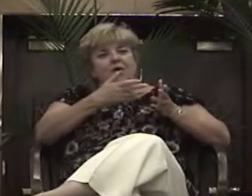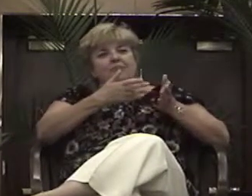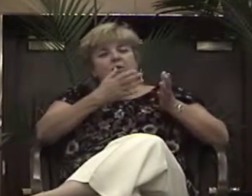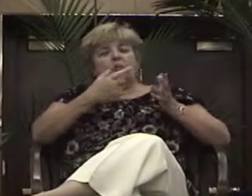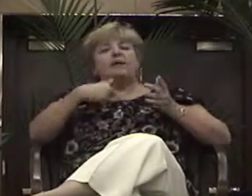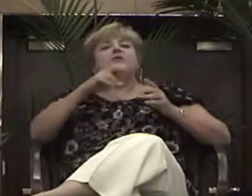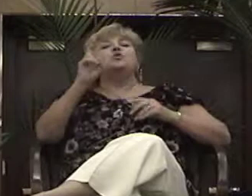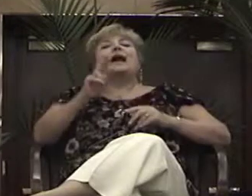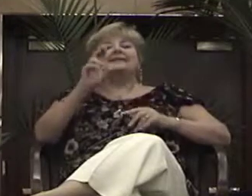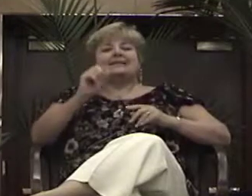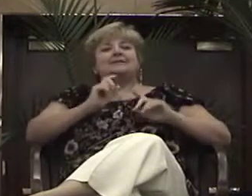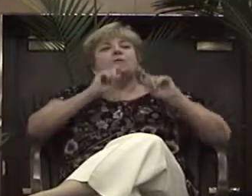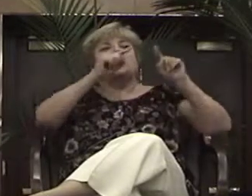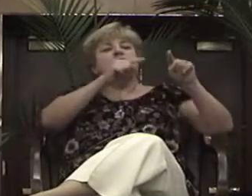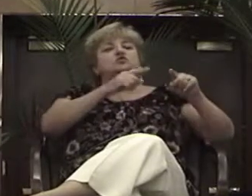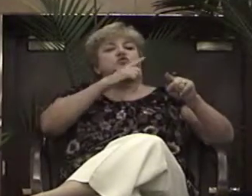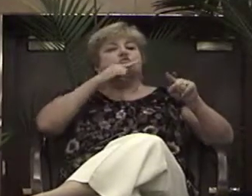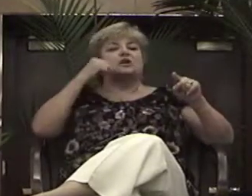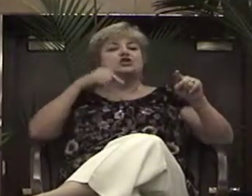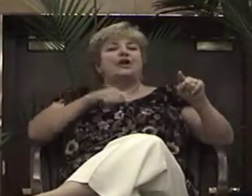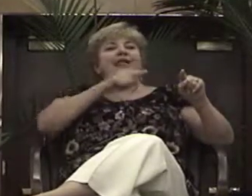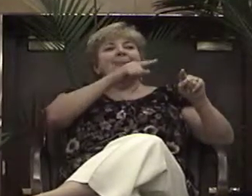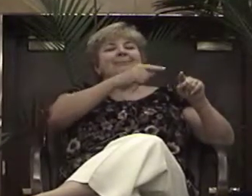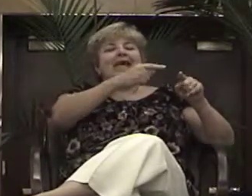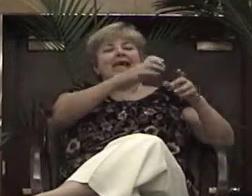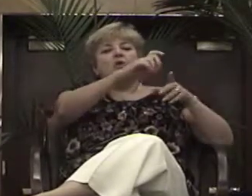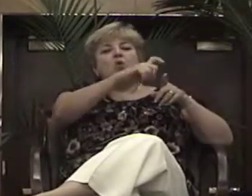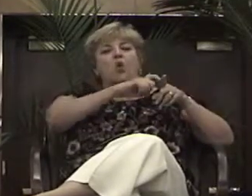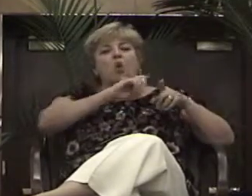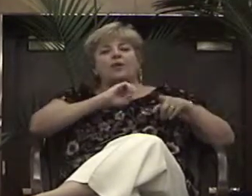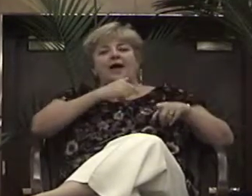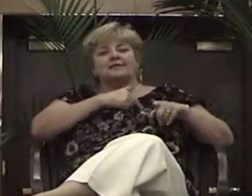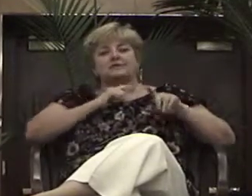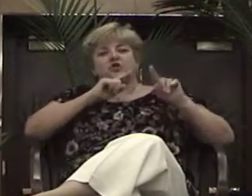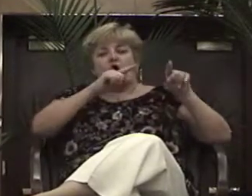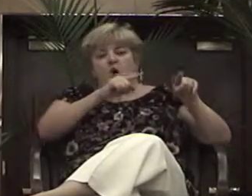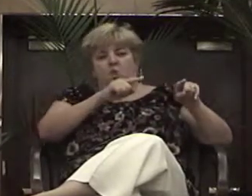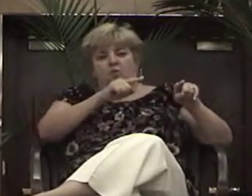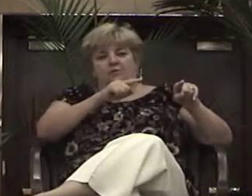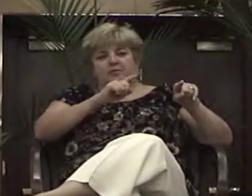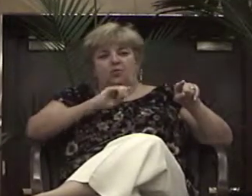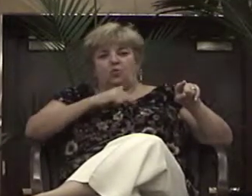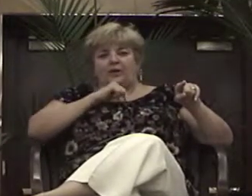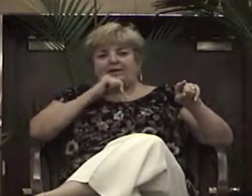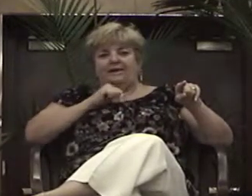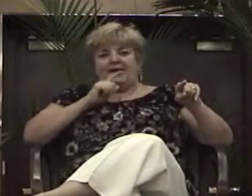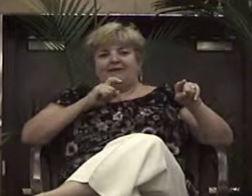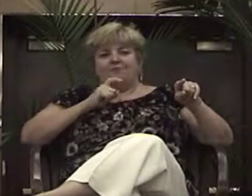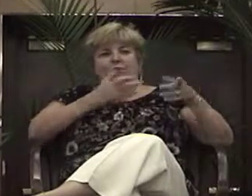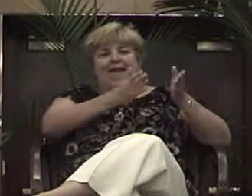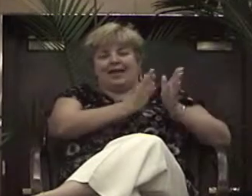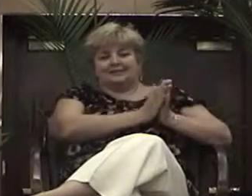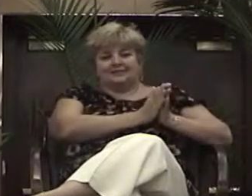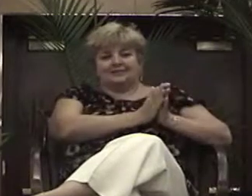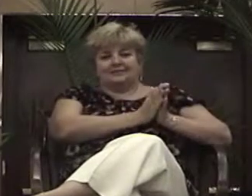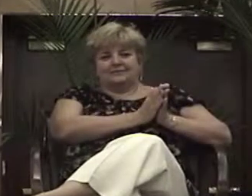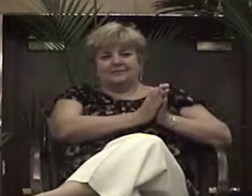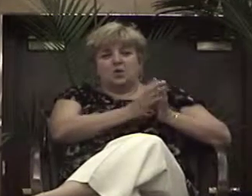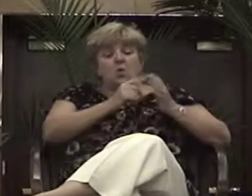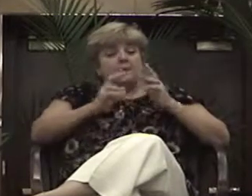job at AA is to break down the barriers. What people think of me is none of my business. I don't play